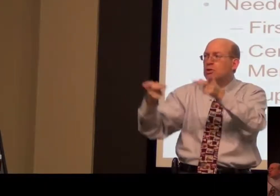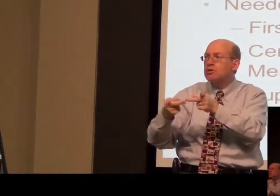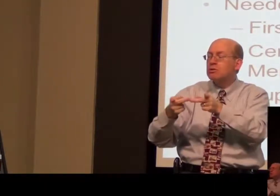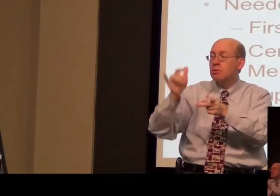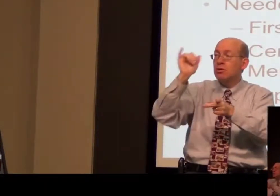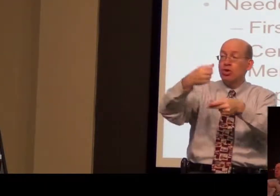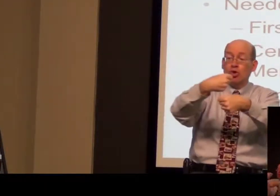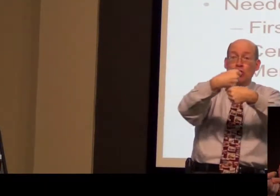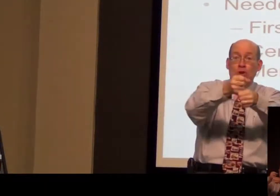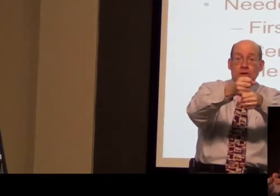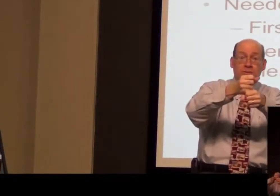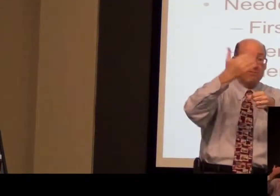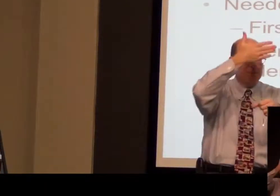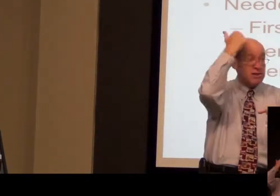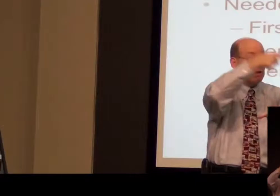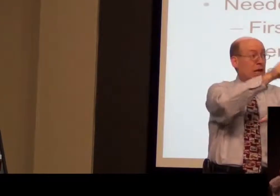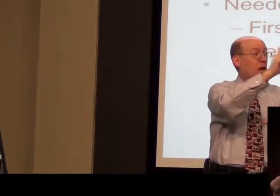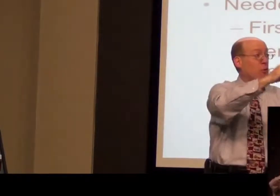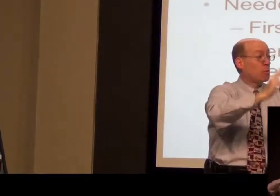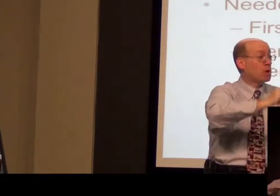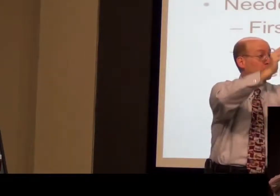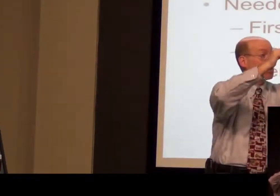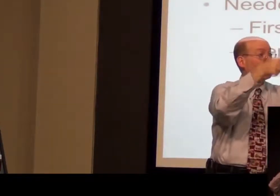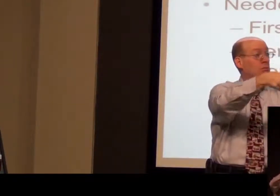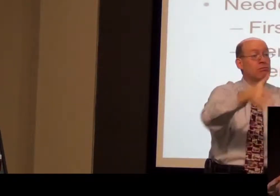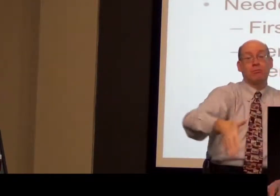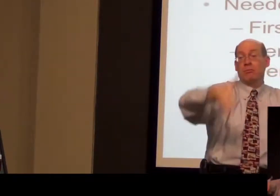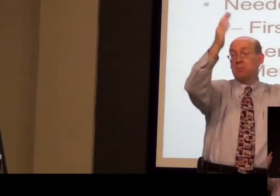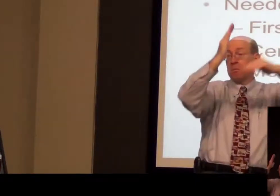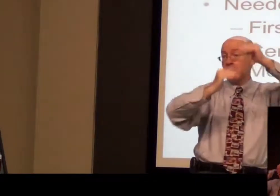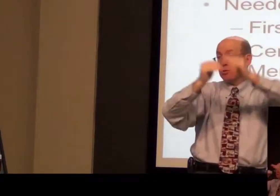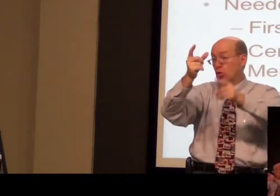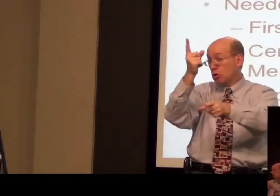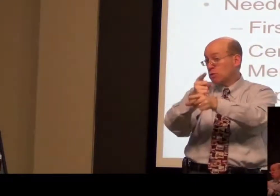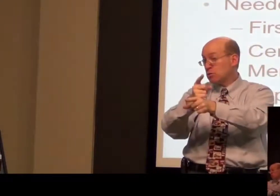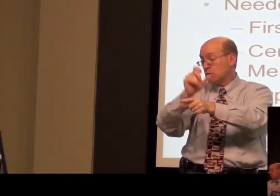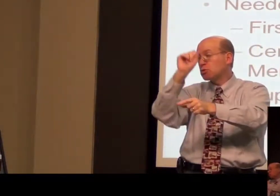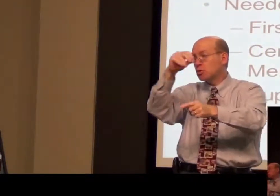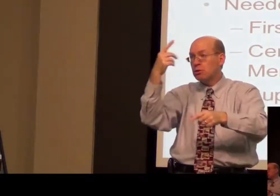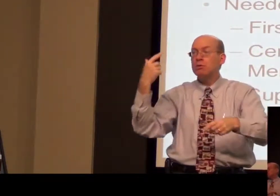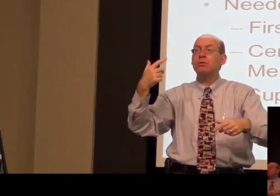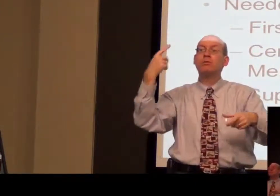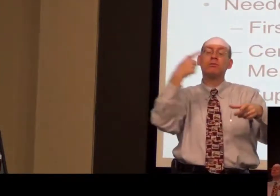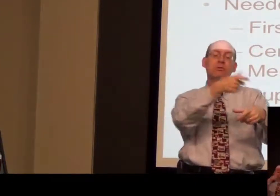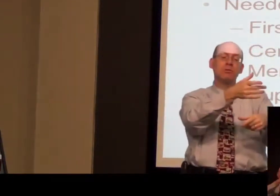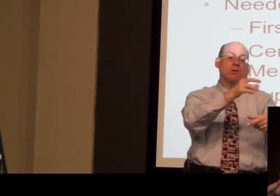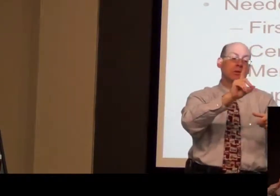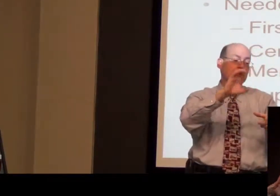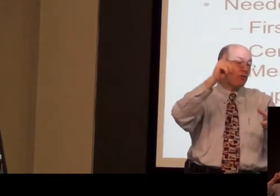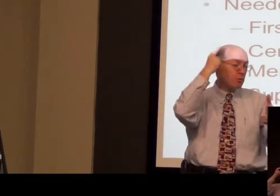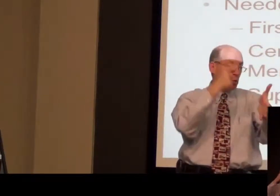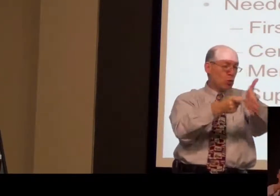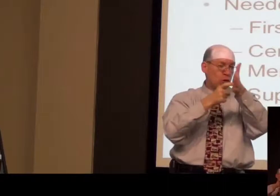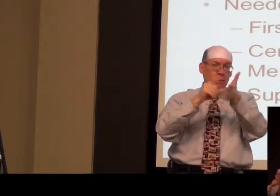different temporary places there because they all have to construct different things and build different things, right? So